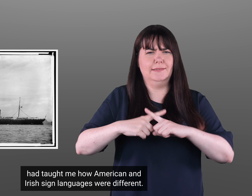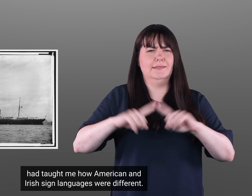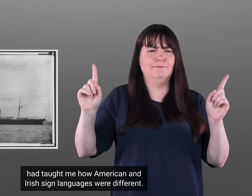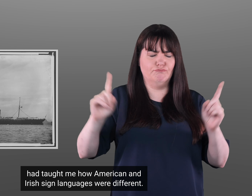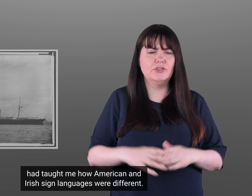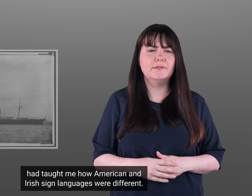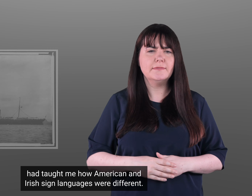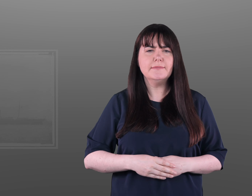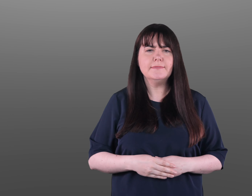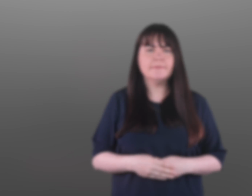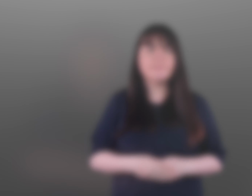different.